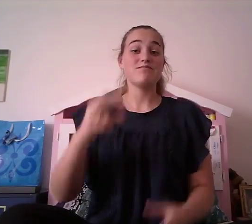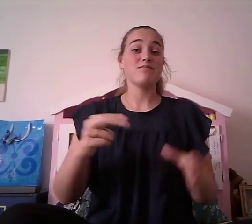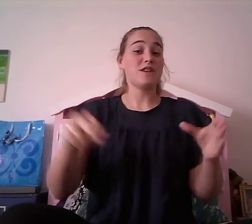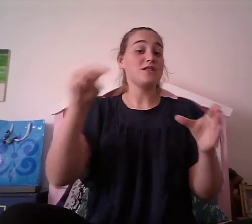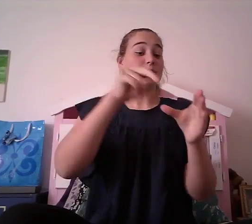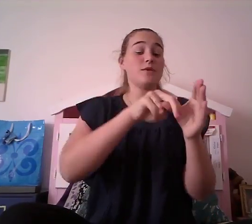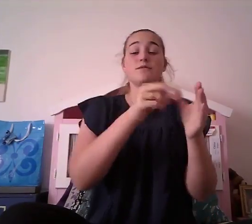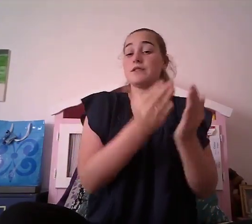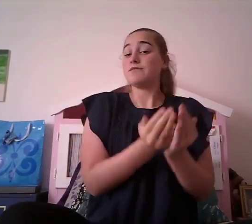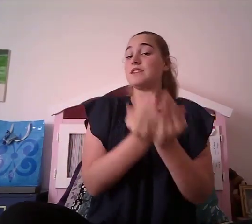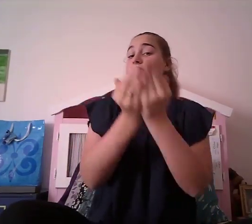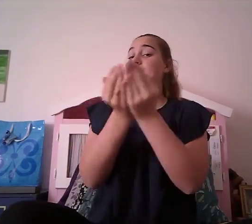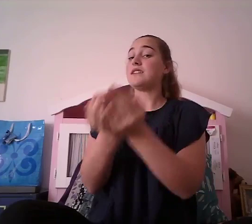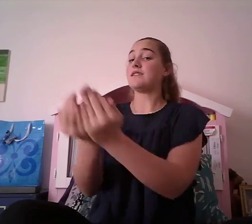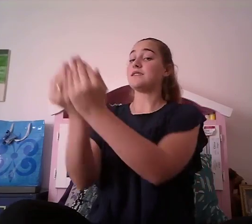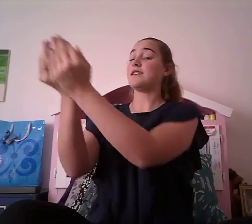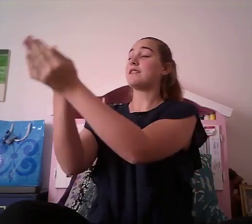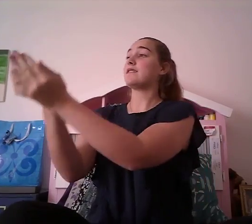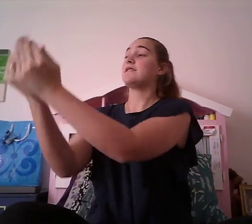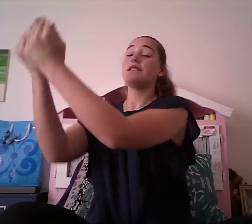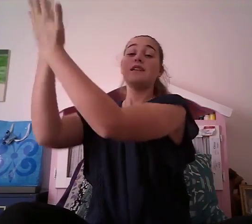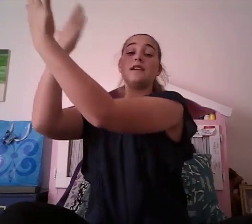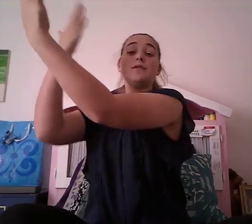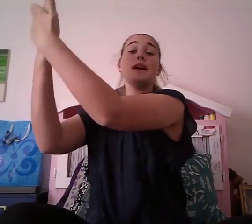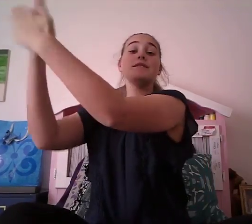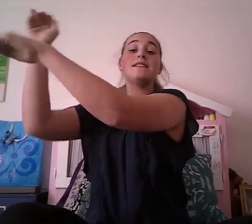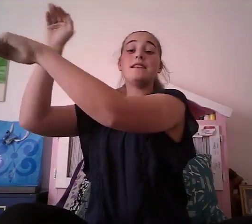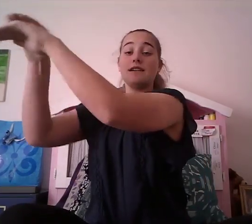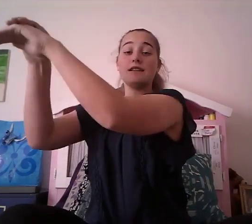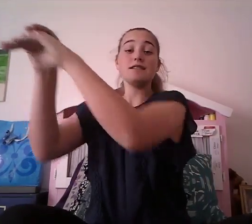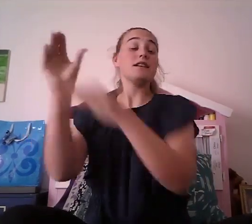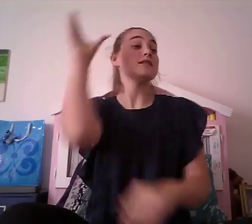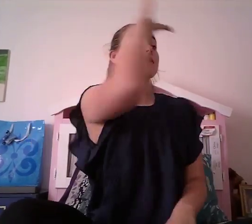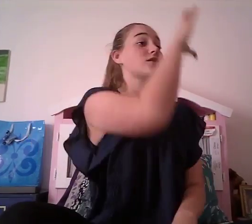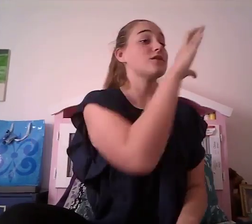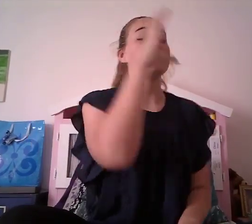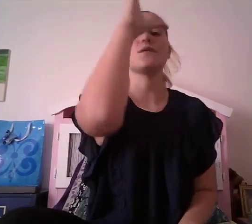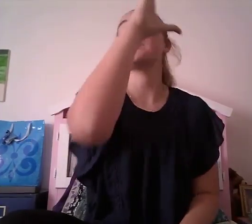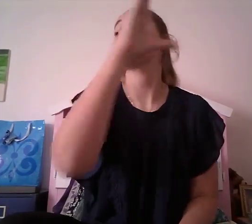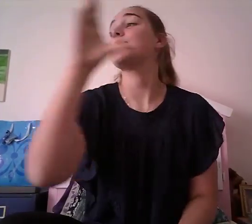gets on a boat and sails there. He arrives in England and starts searching for a school.